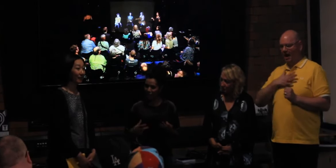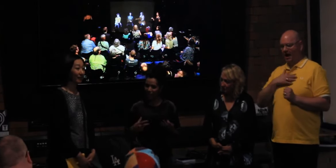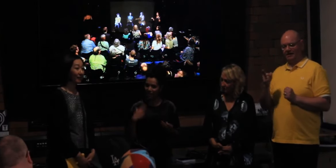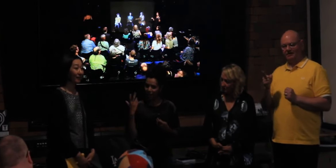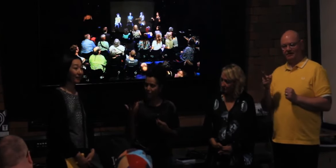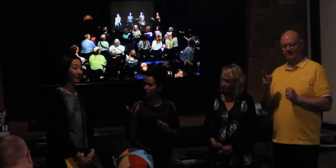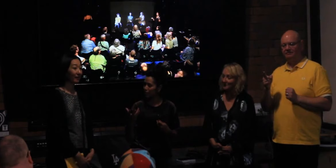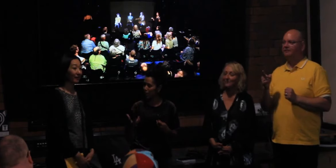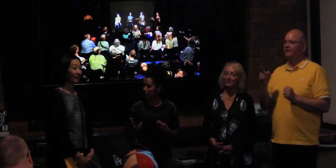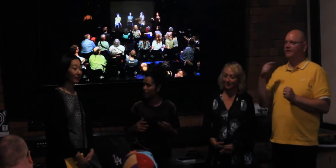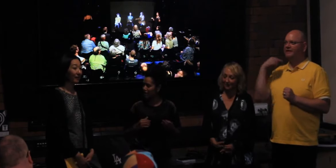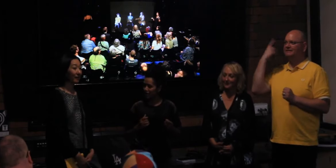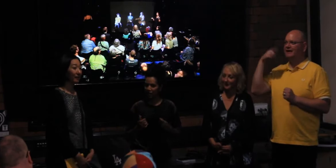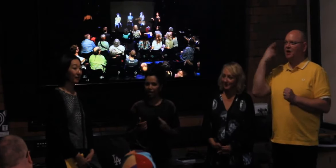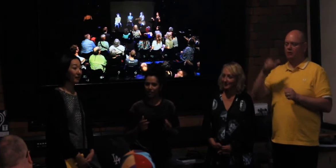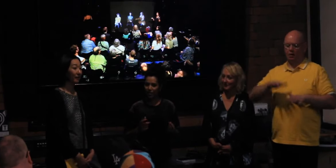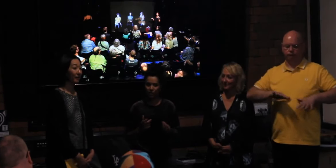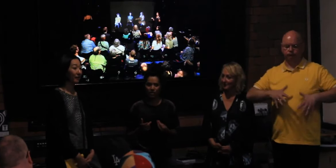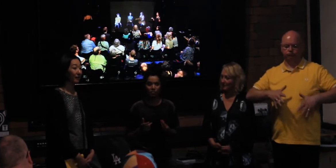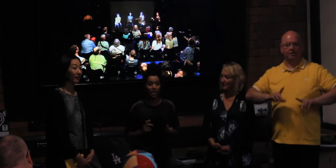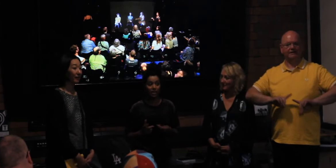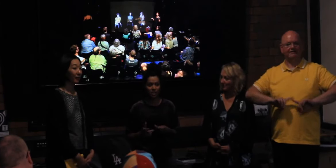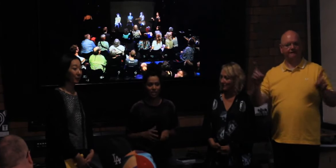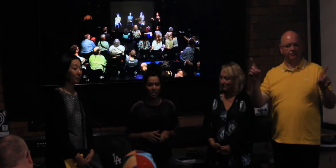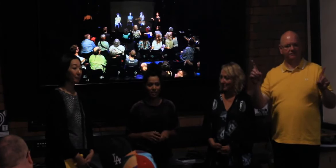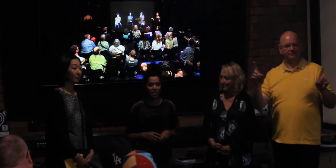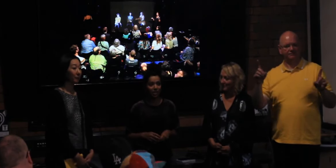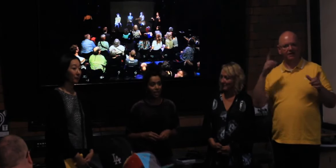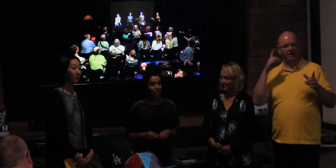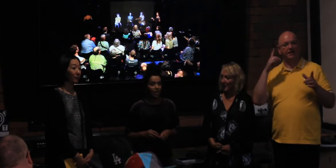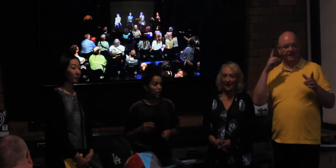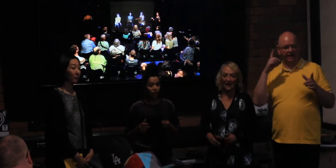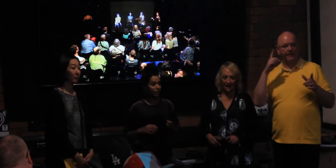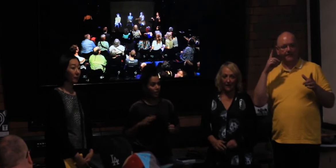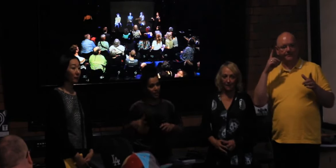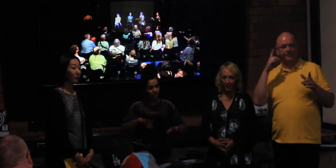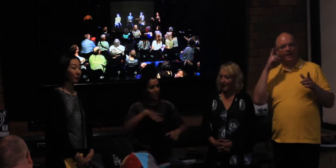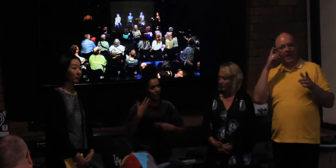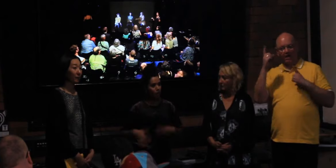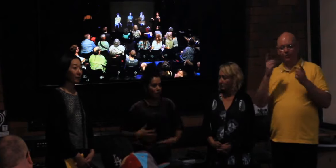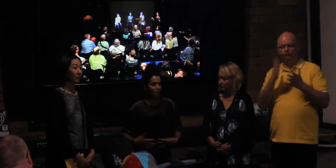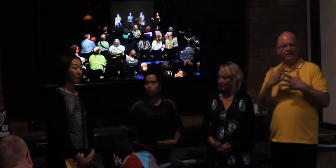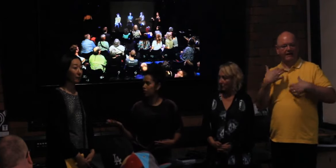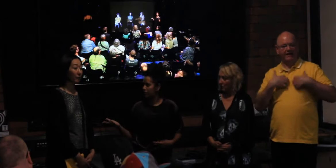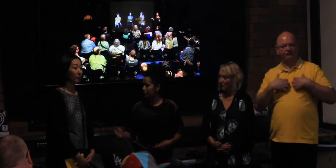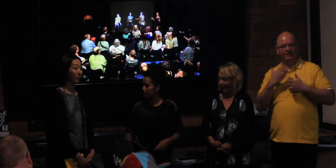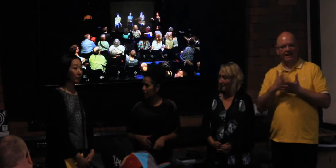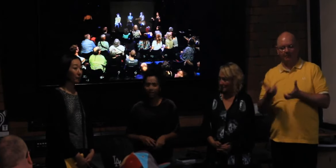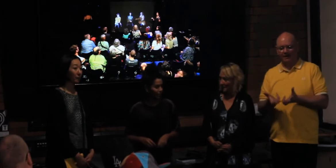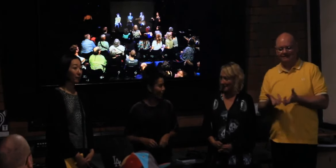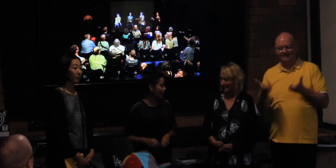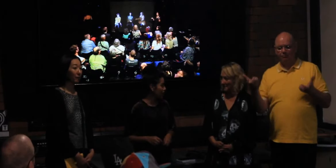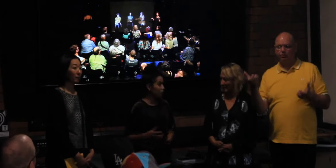match the sound that we heard. I felt that was really interesting. It didn't match. Yeah. No, it's a separate score.